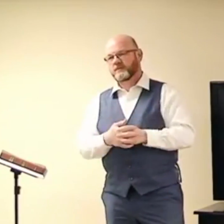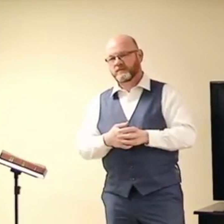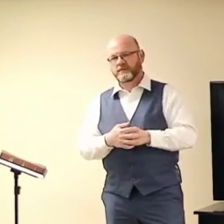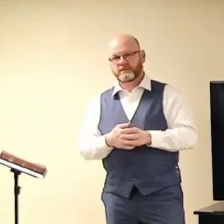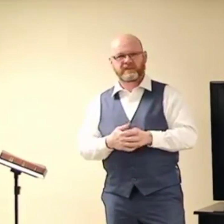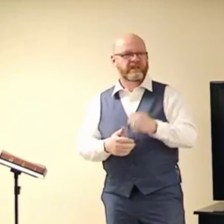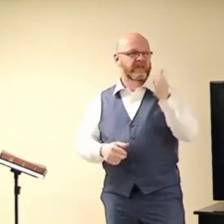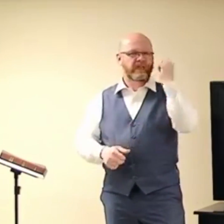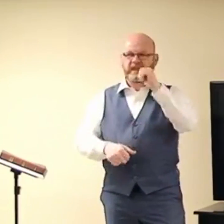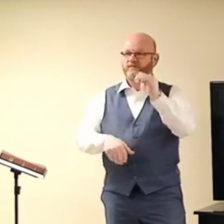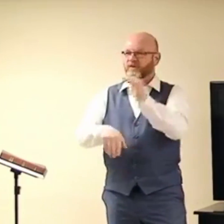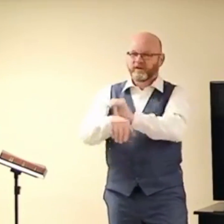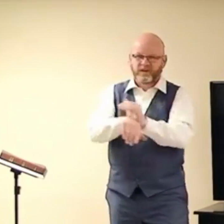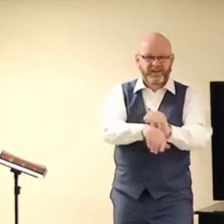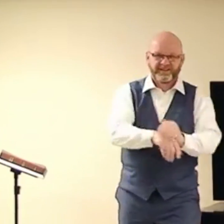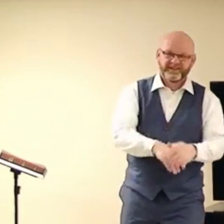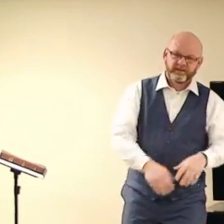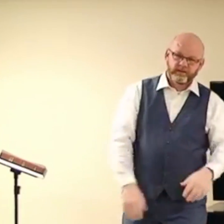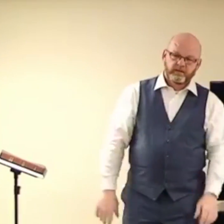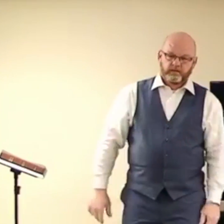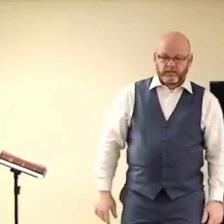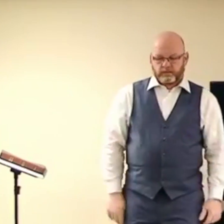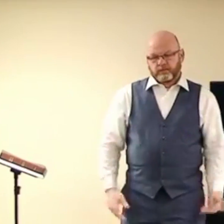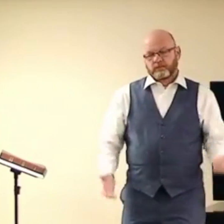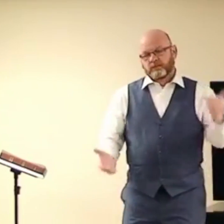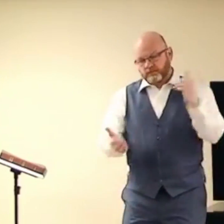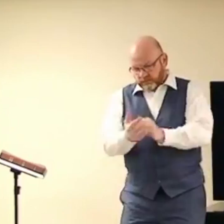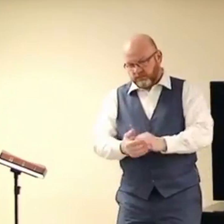tough. And every evening,